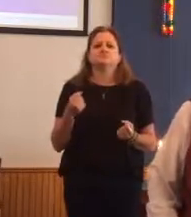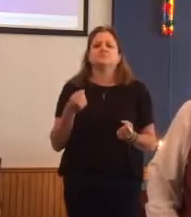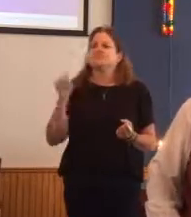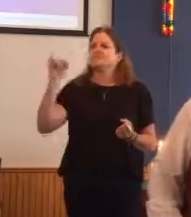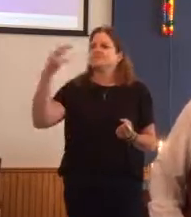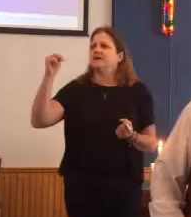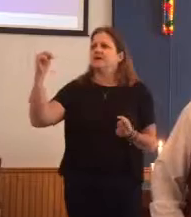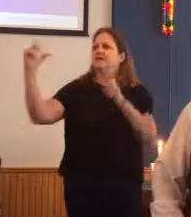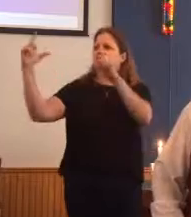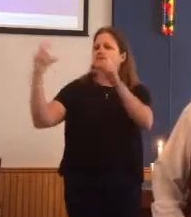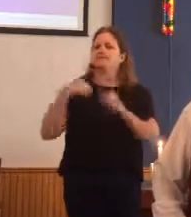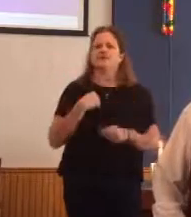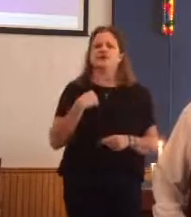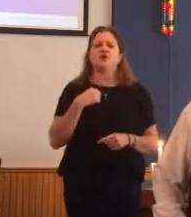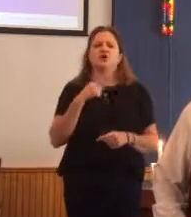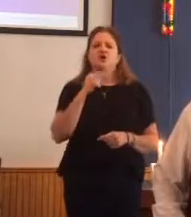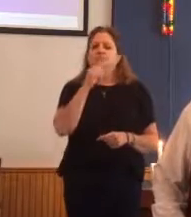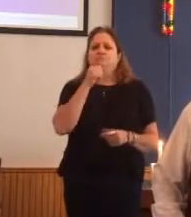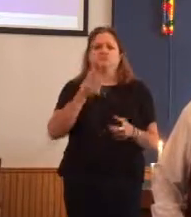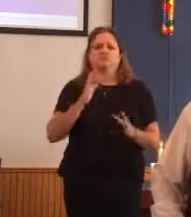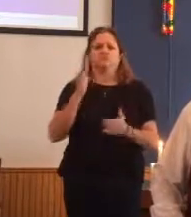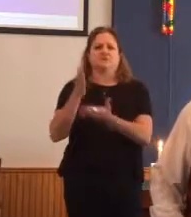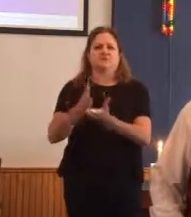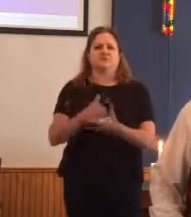that reads, "No stopping,"